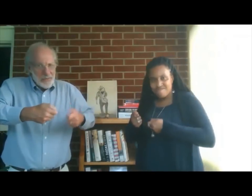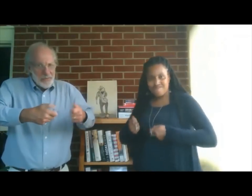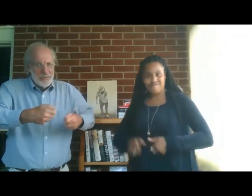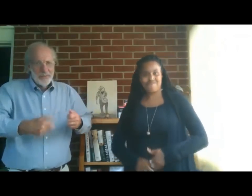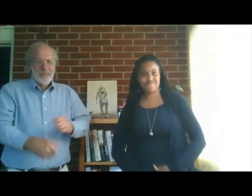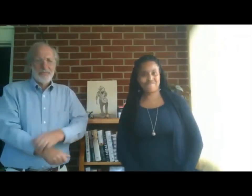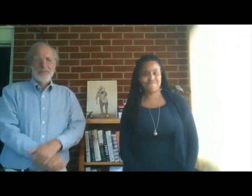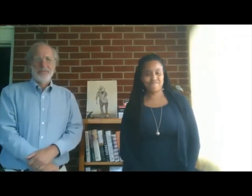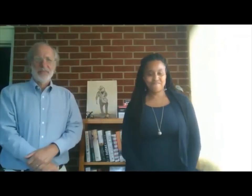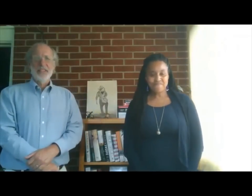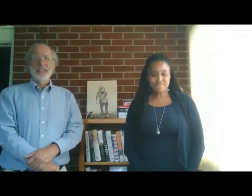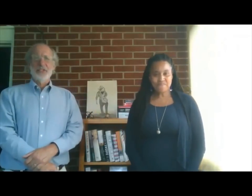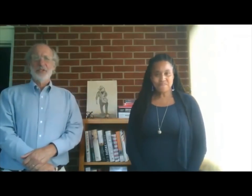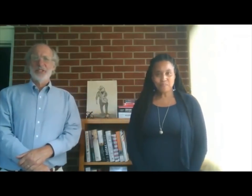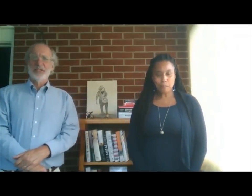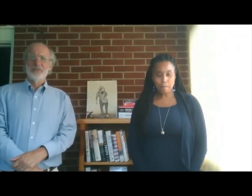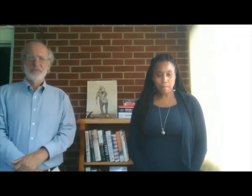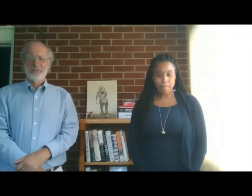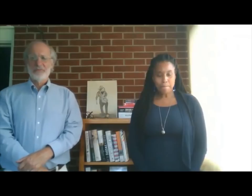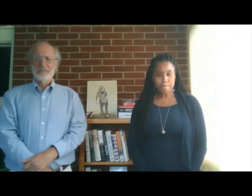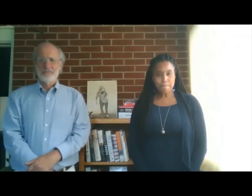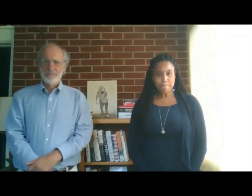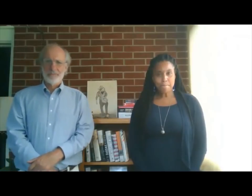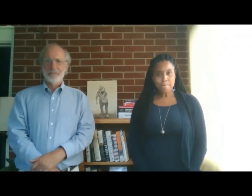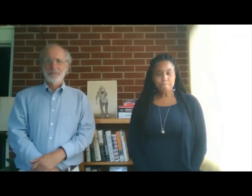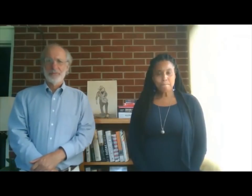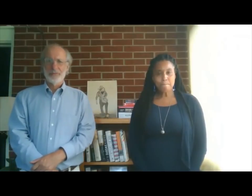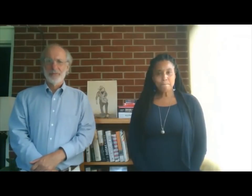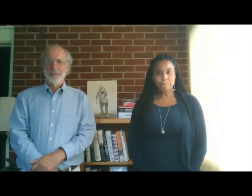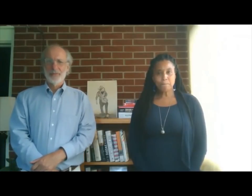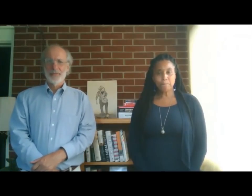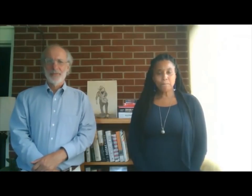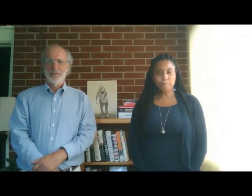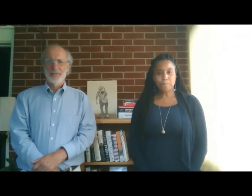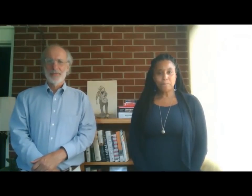game. Your turn.